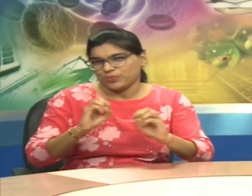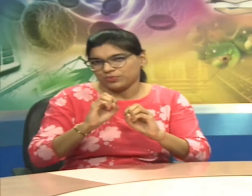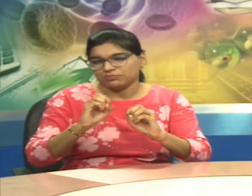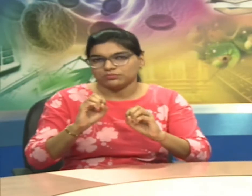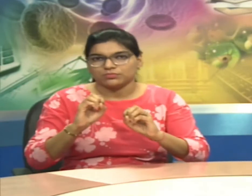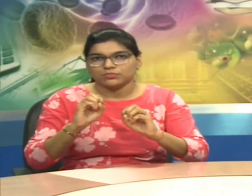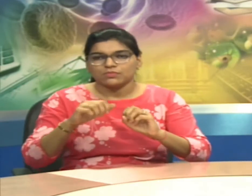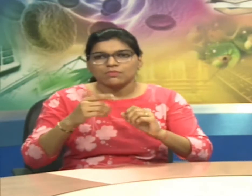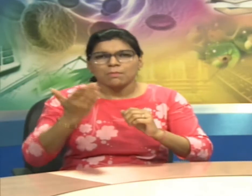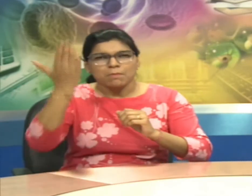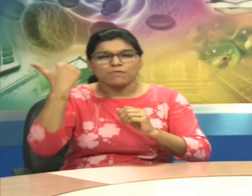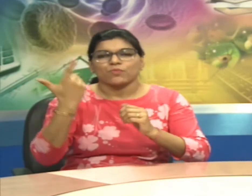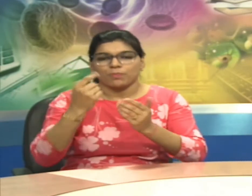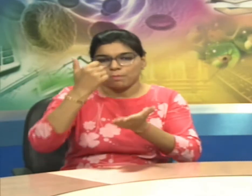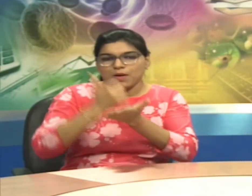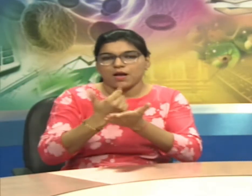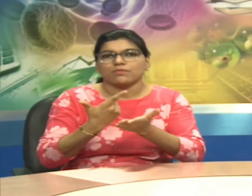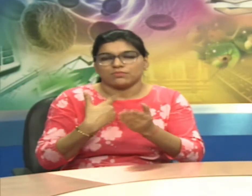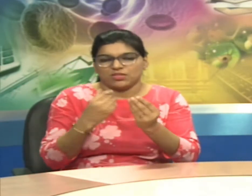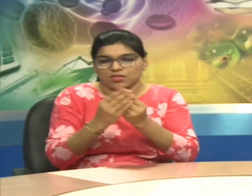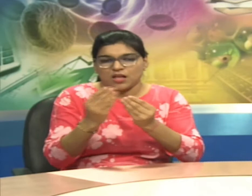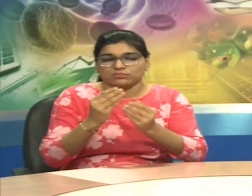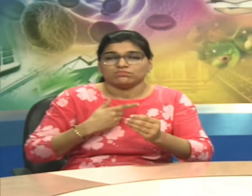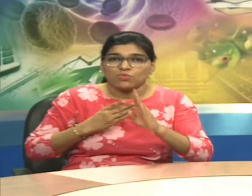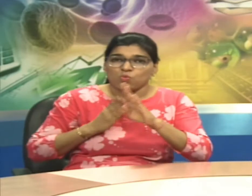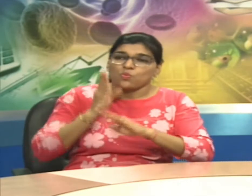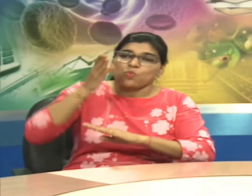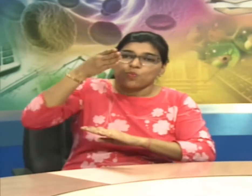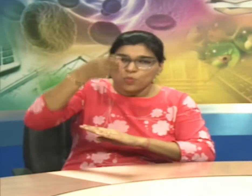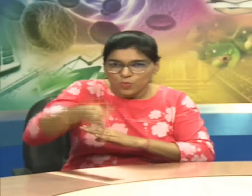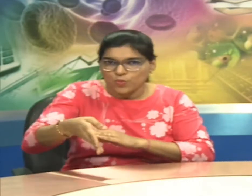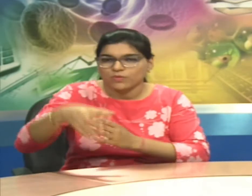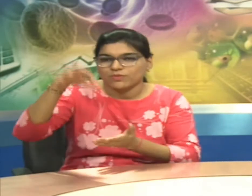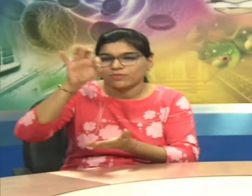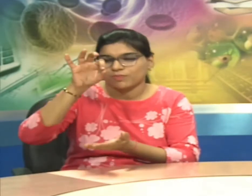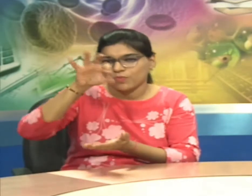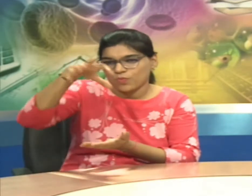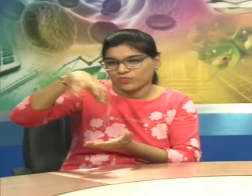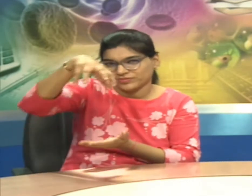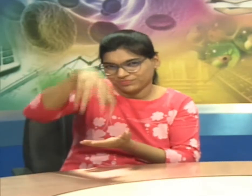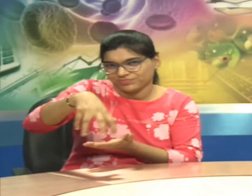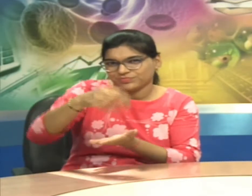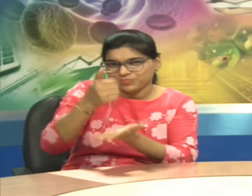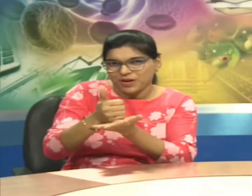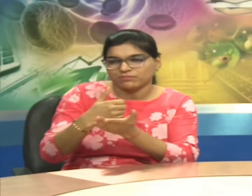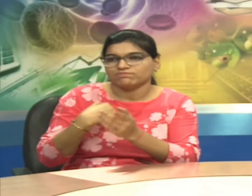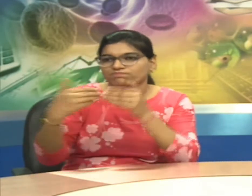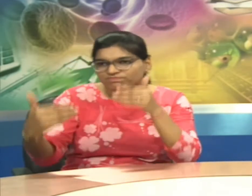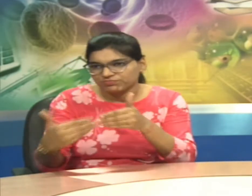In previous time, we have seen then if we want anything from bank, we have to go